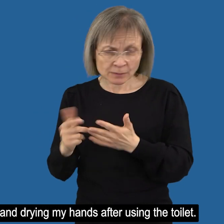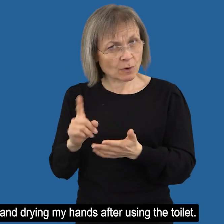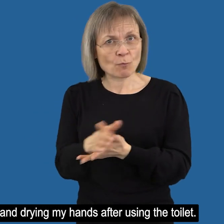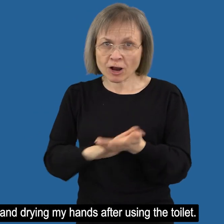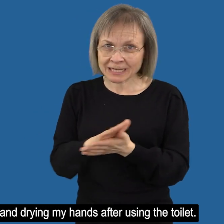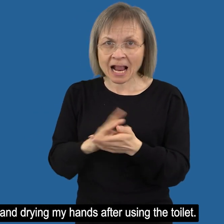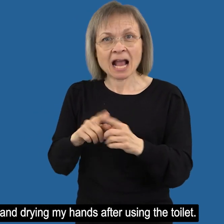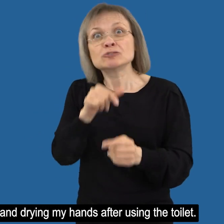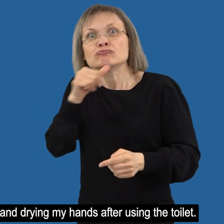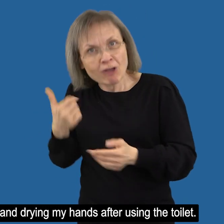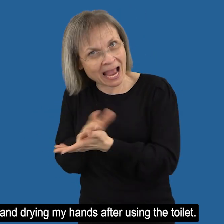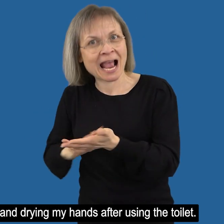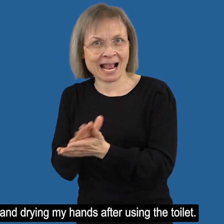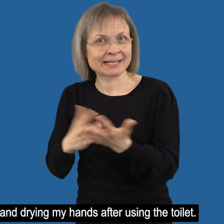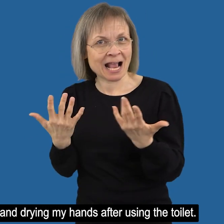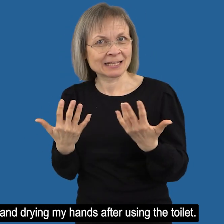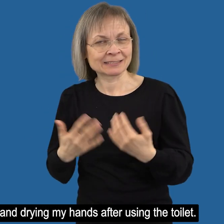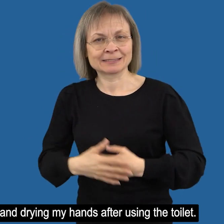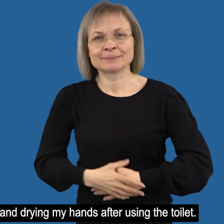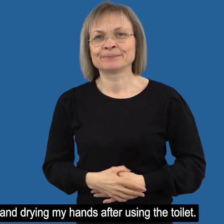Always washing and drying my hands after using the toilet.